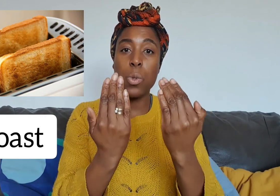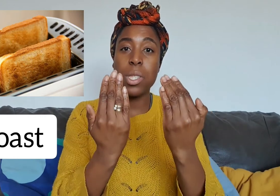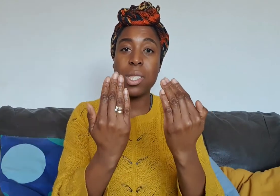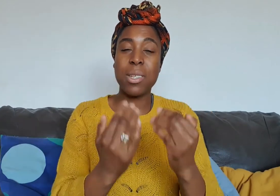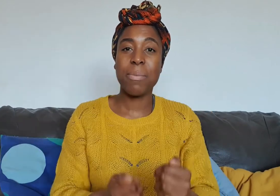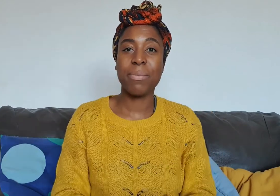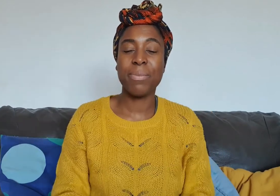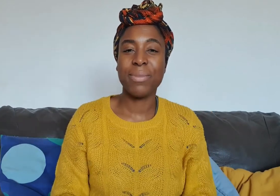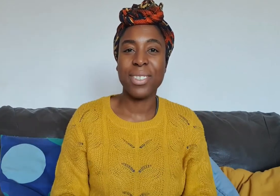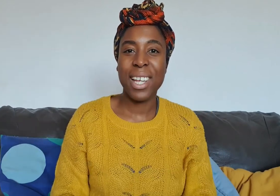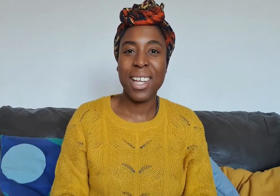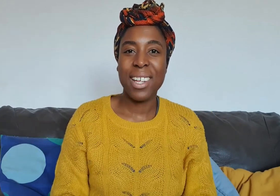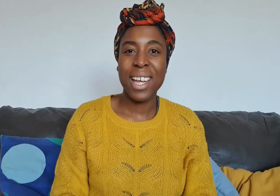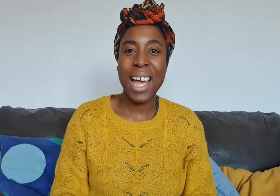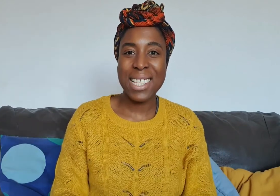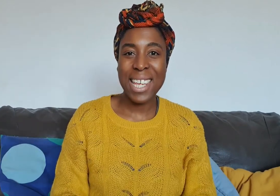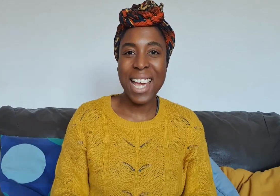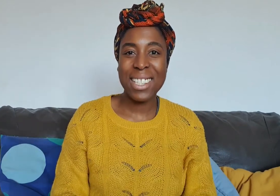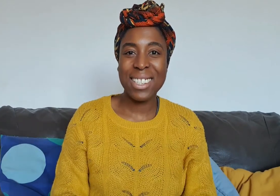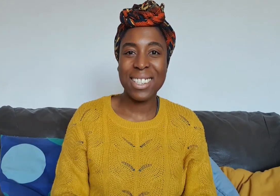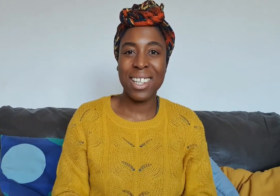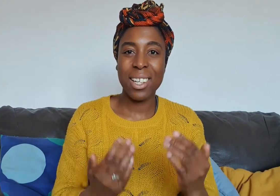toast. And again.